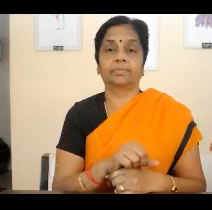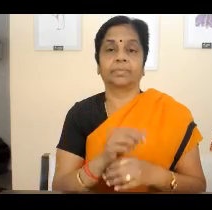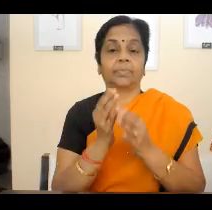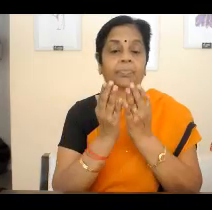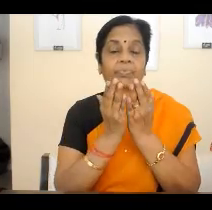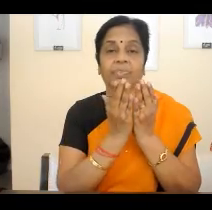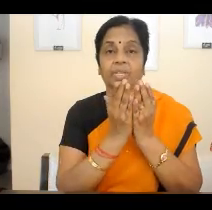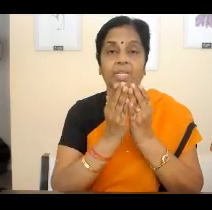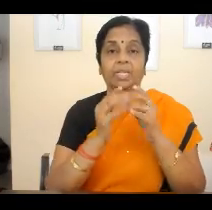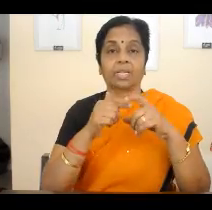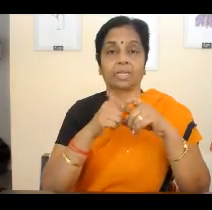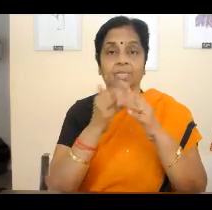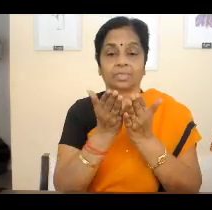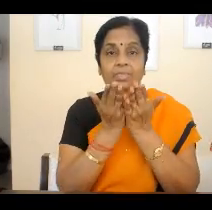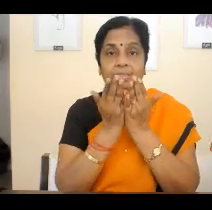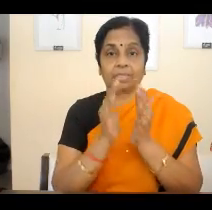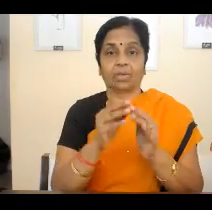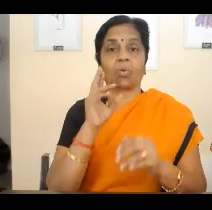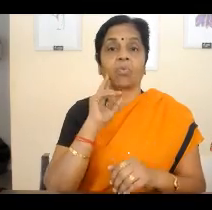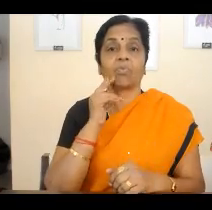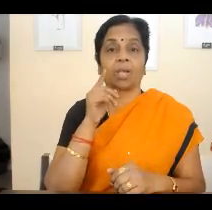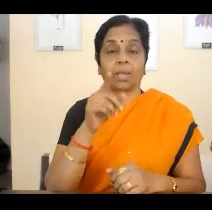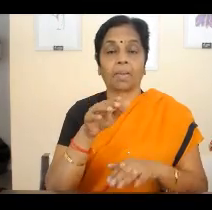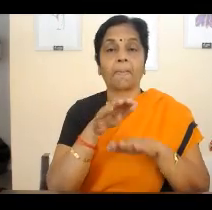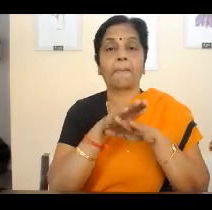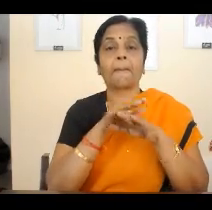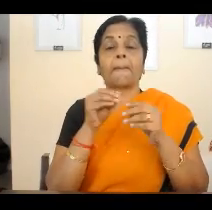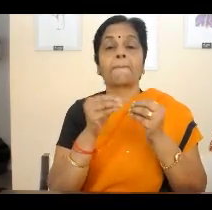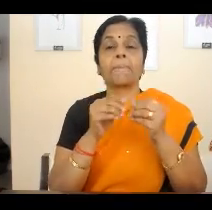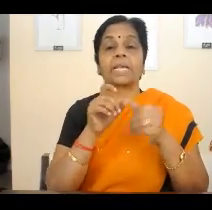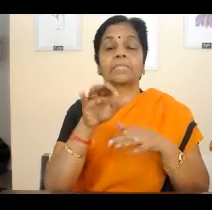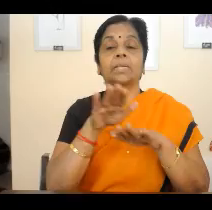Education for children with benchmark